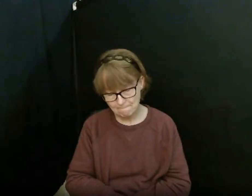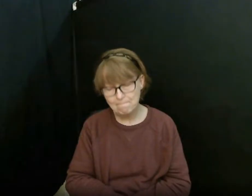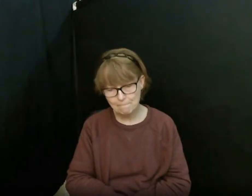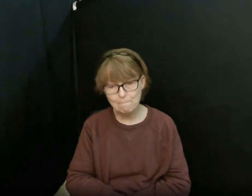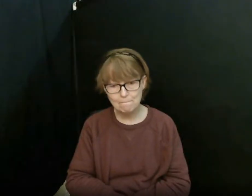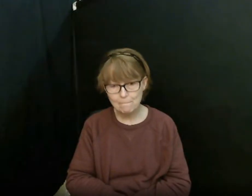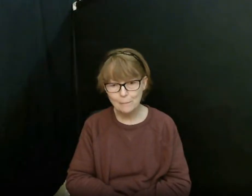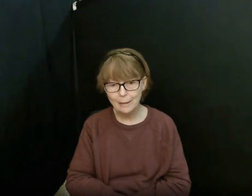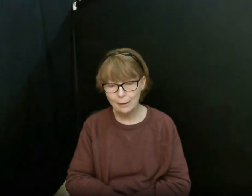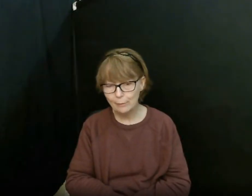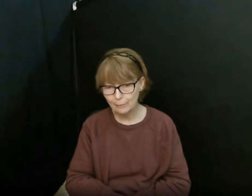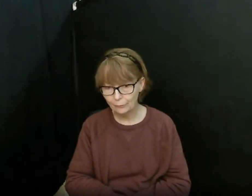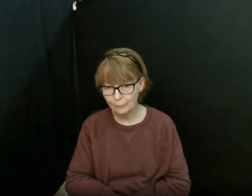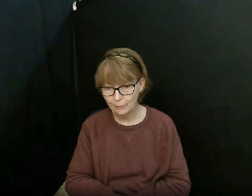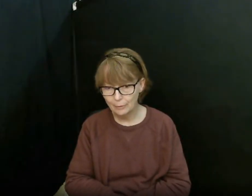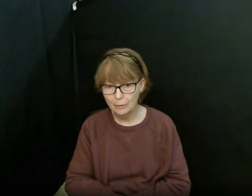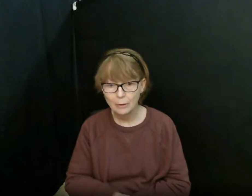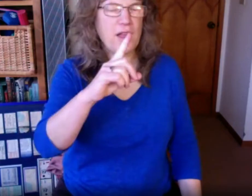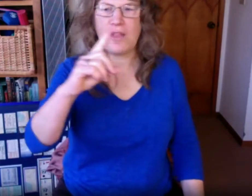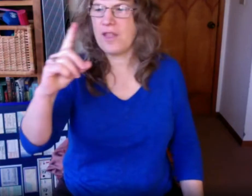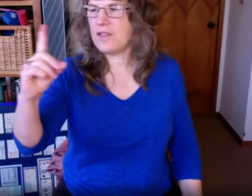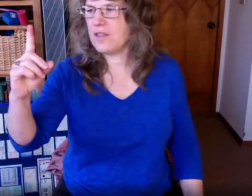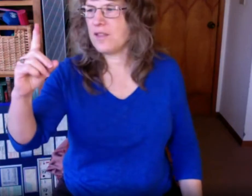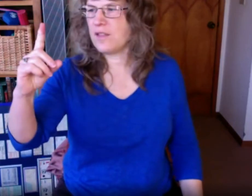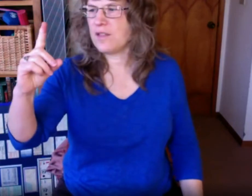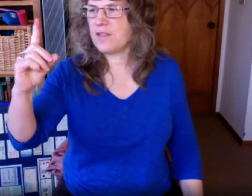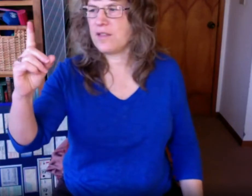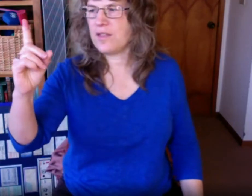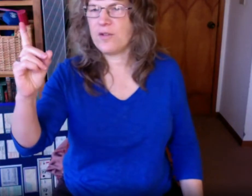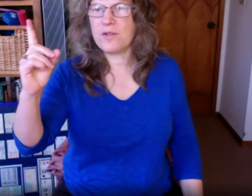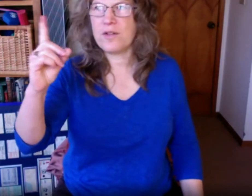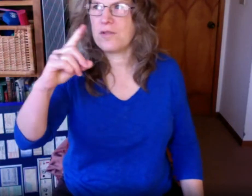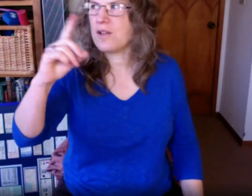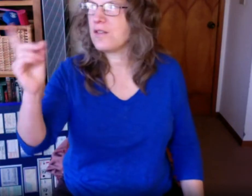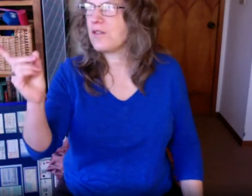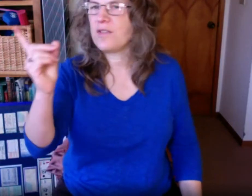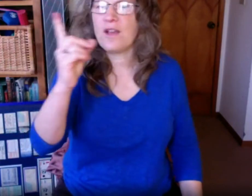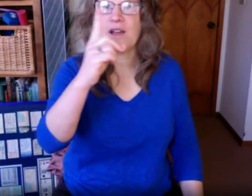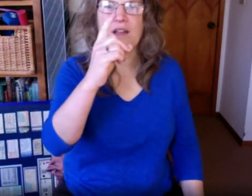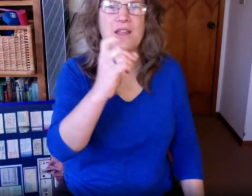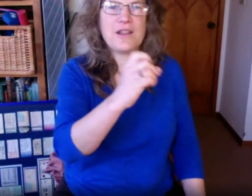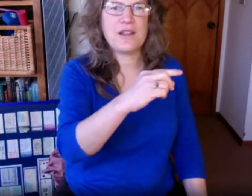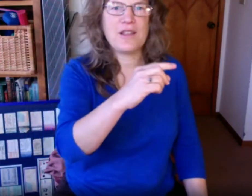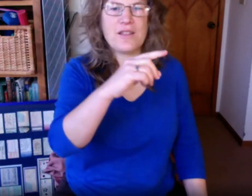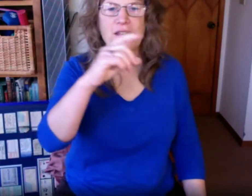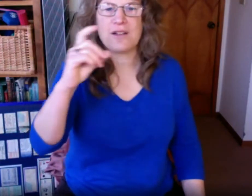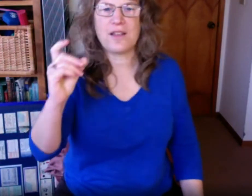okay. Either And then way works. okay, and then so right. So sign is kind of like